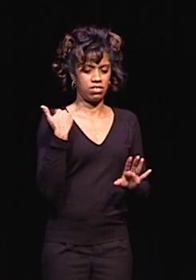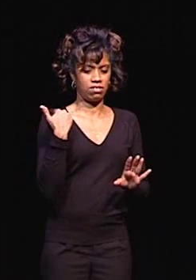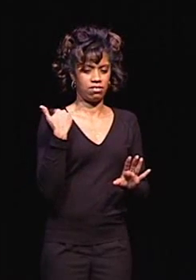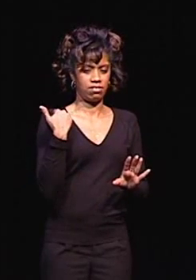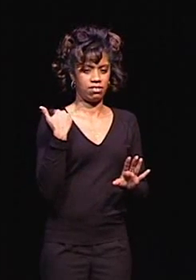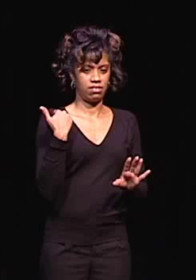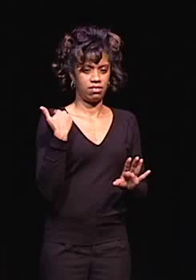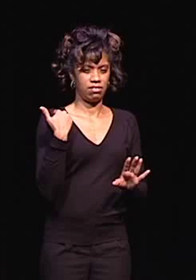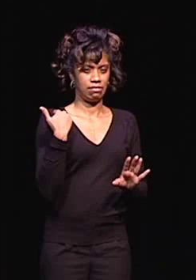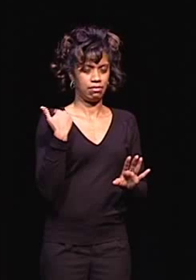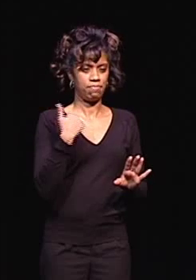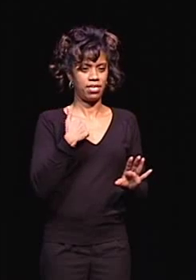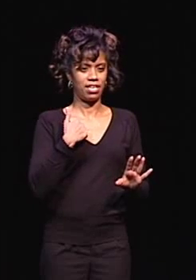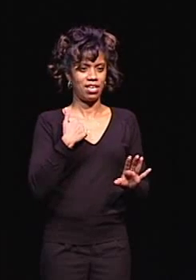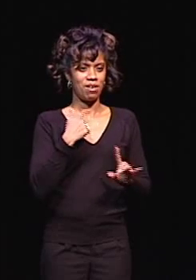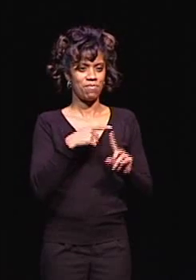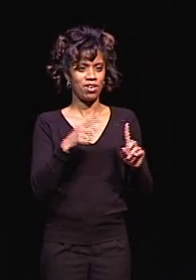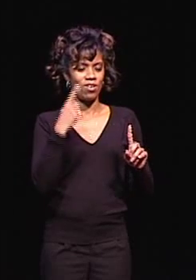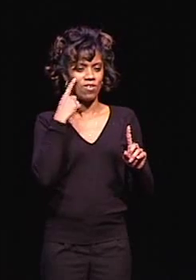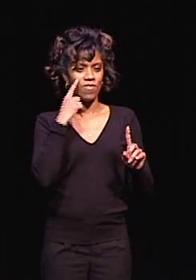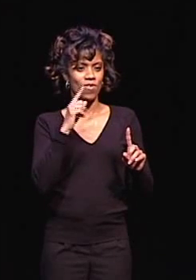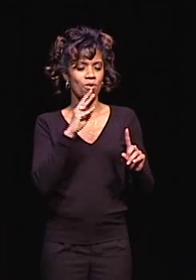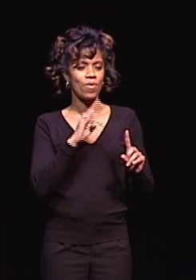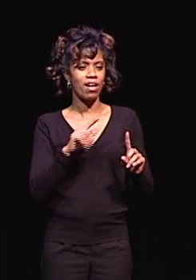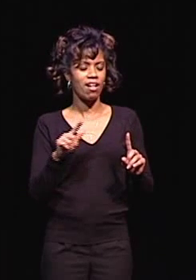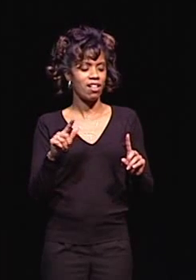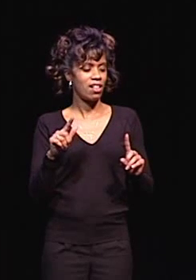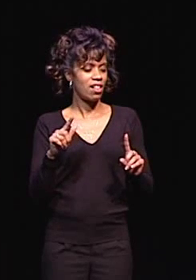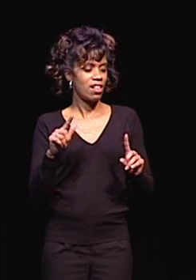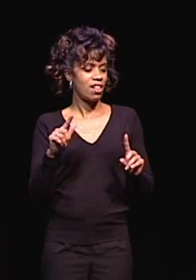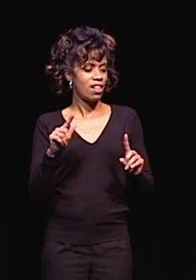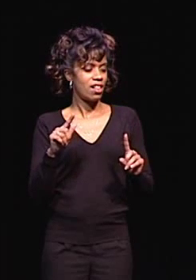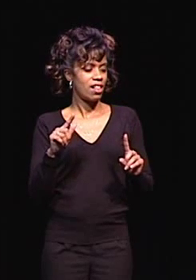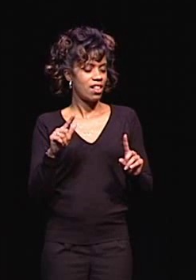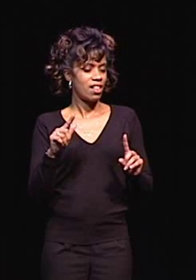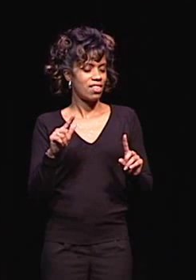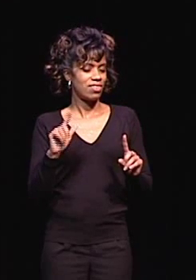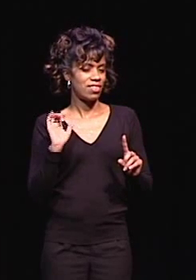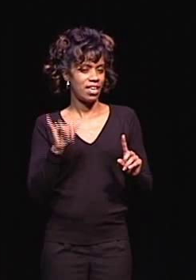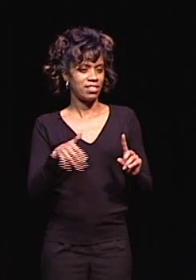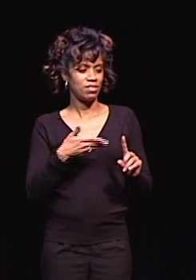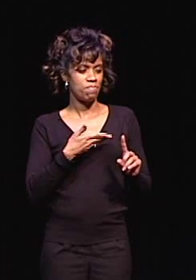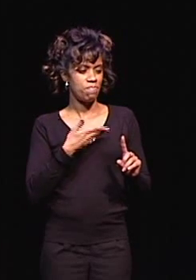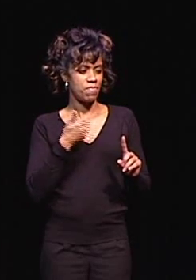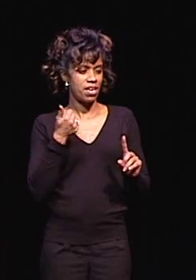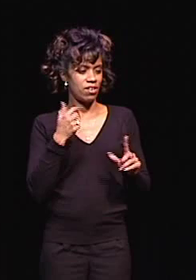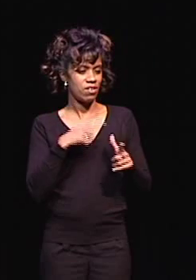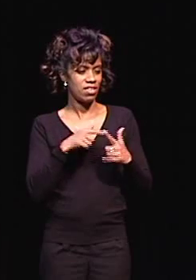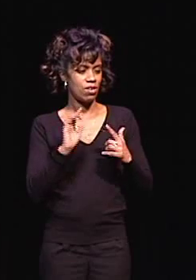'Tis well, the rack, the chain, the wheel, far better hast thou